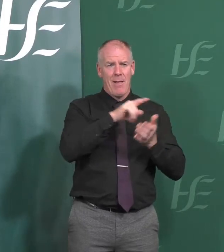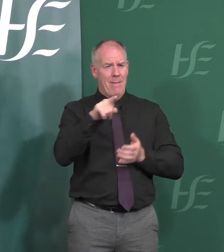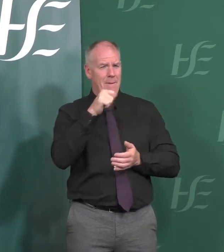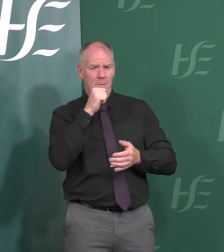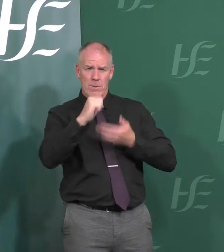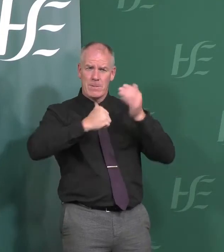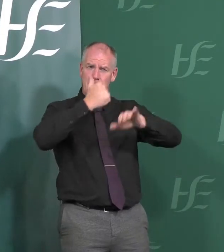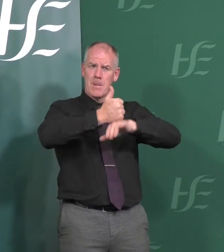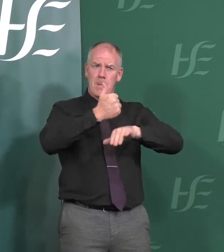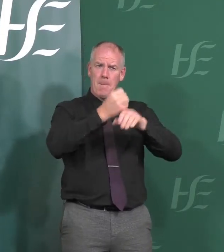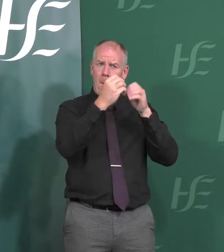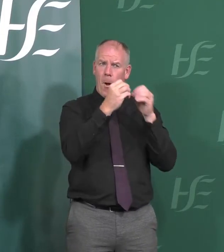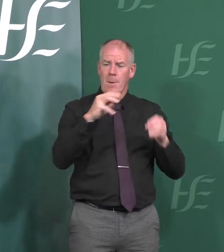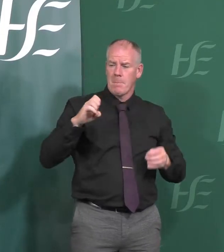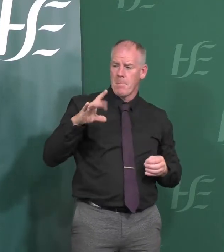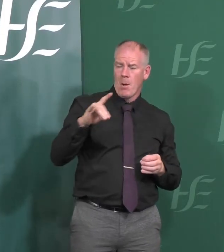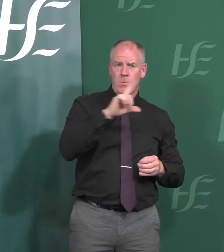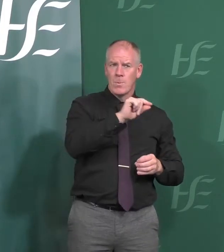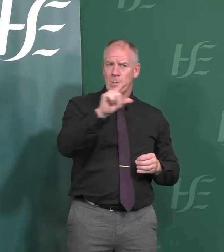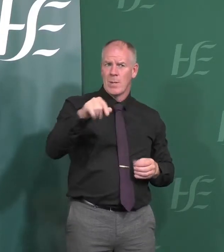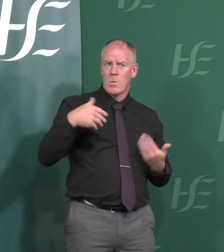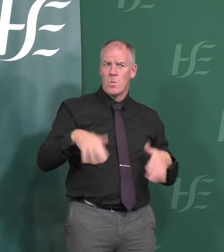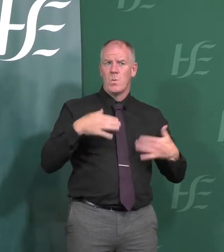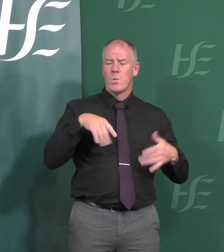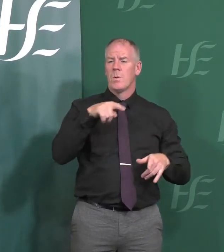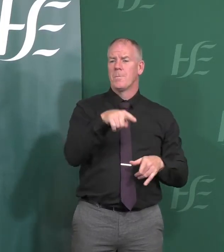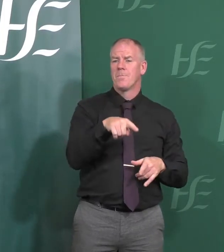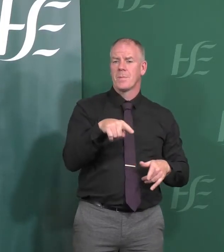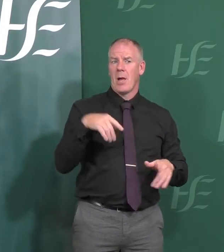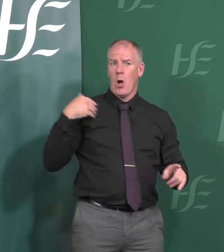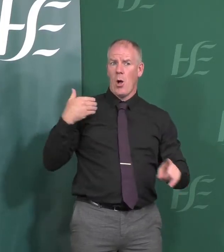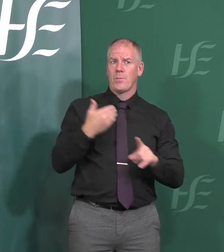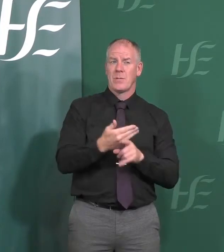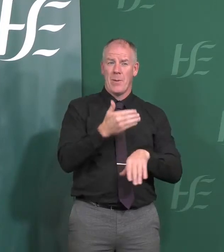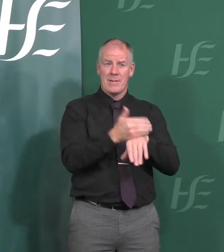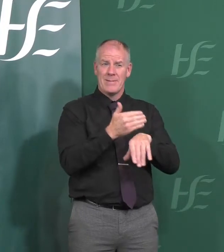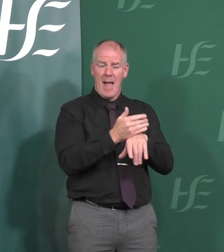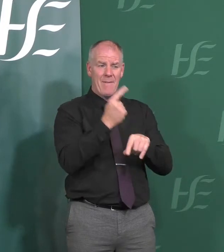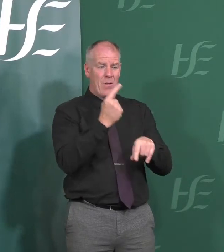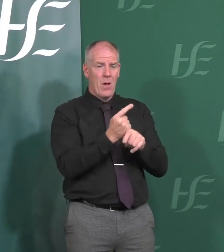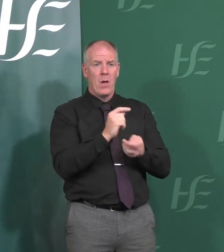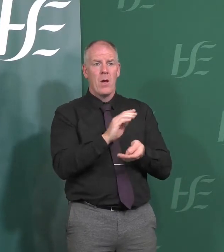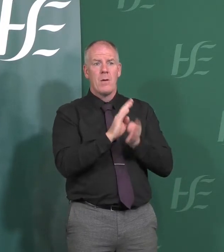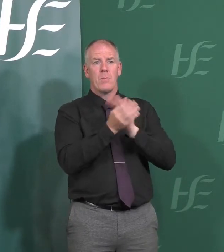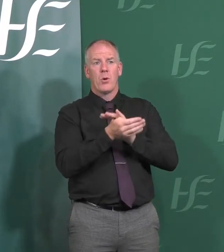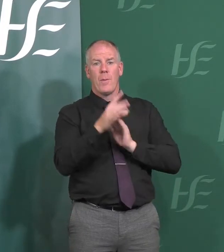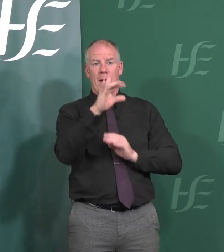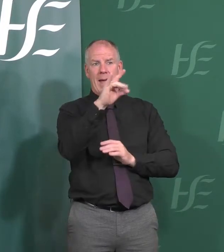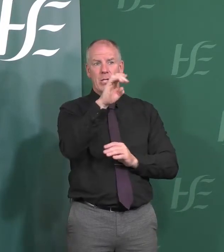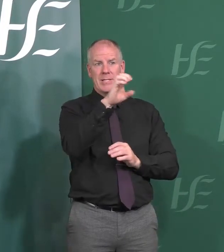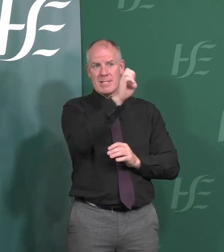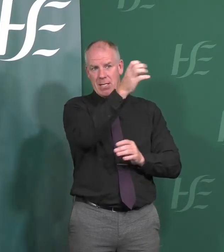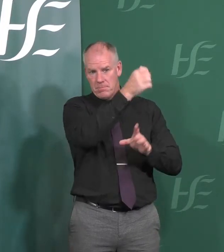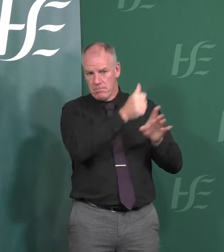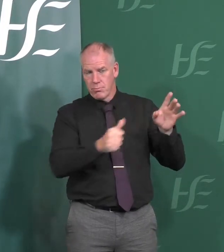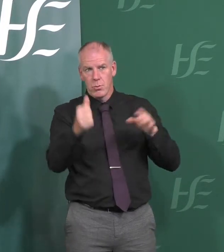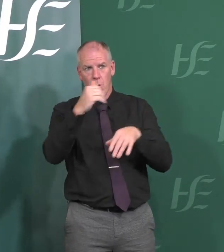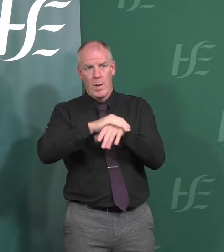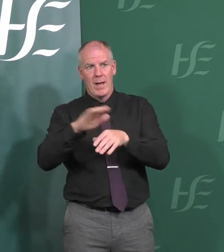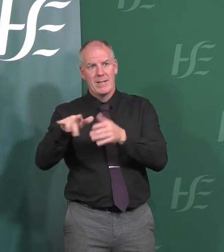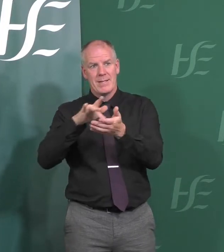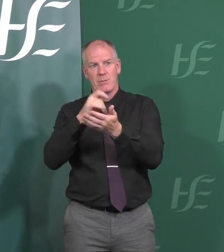contact tracing centre to open in March 2020, and today the staff transition into the HSC site in central